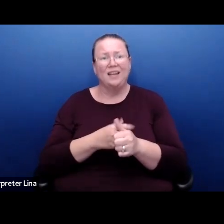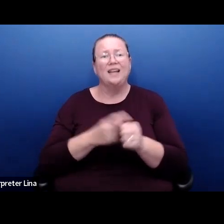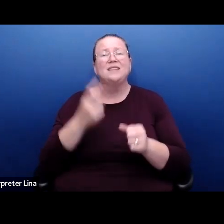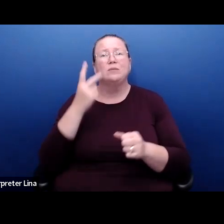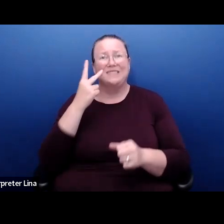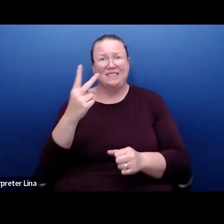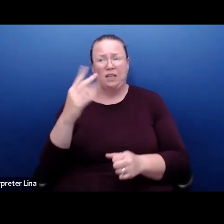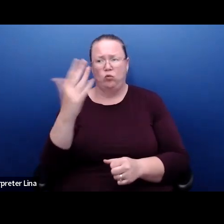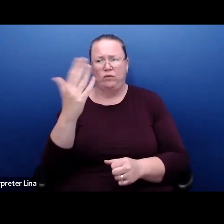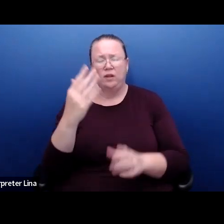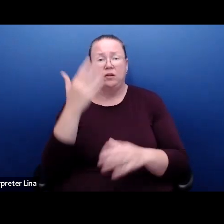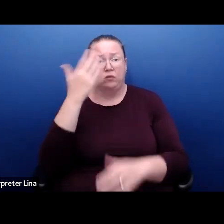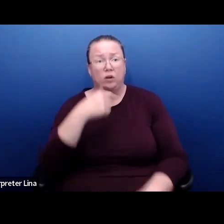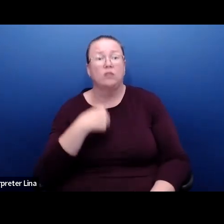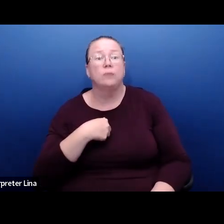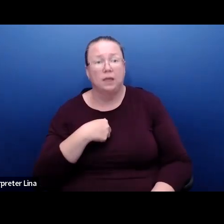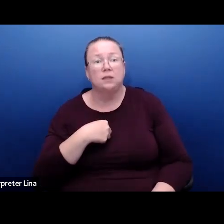surface in front of me.